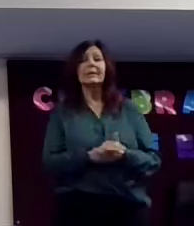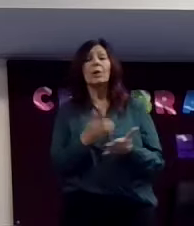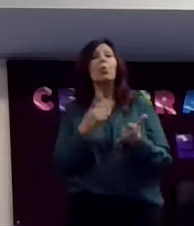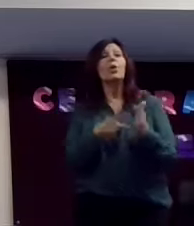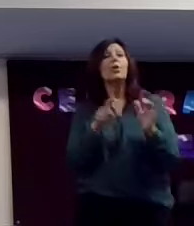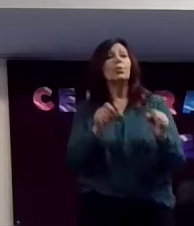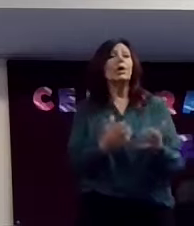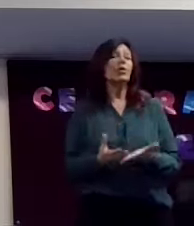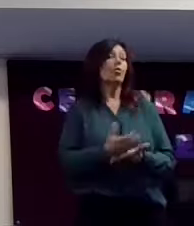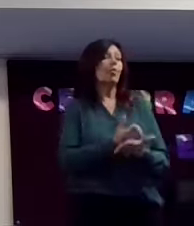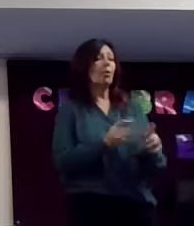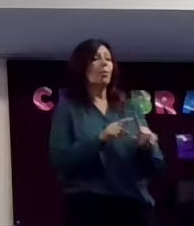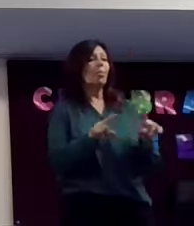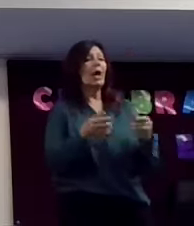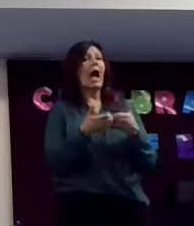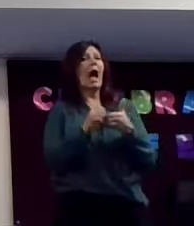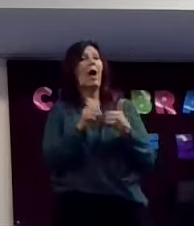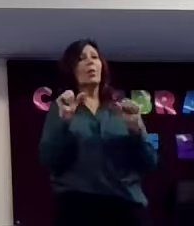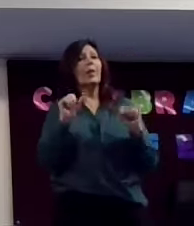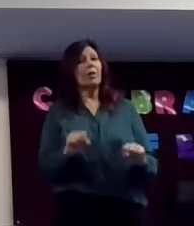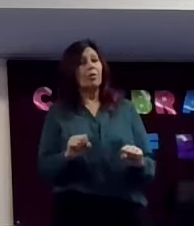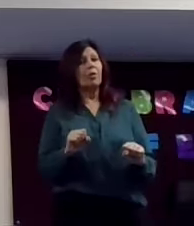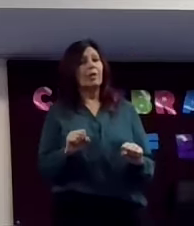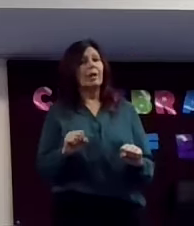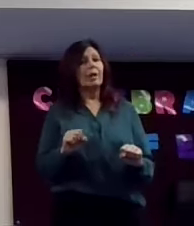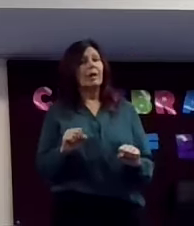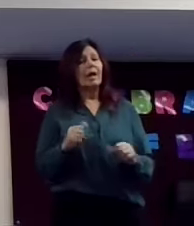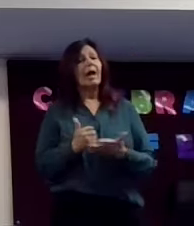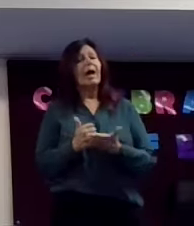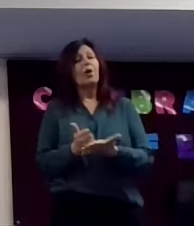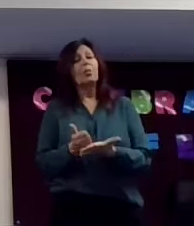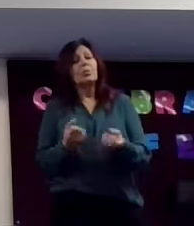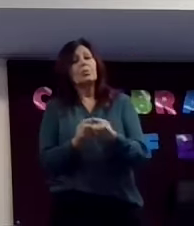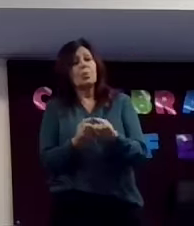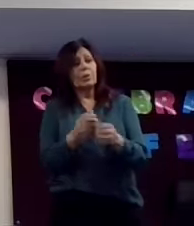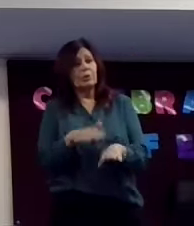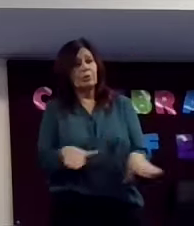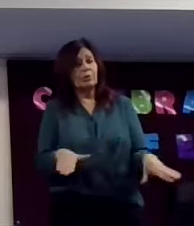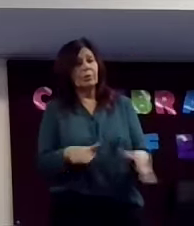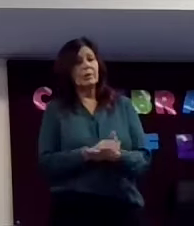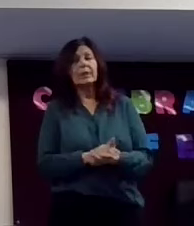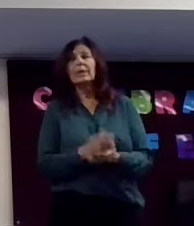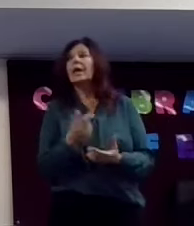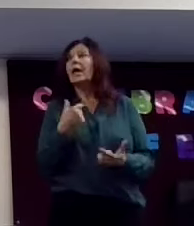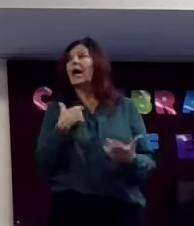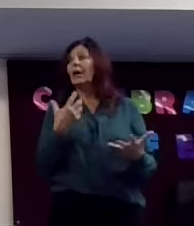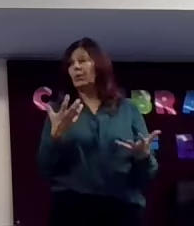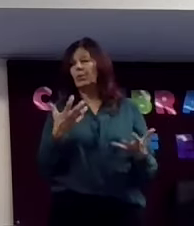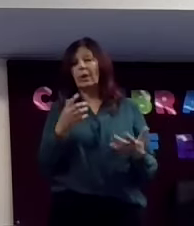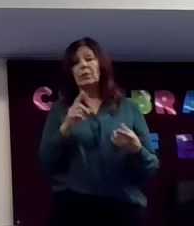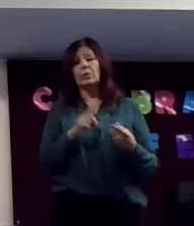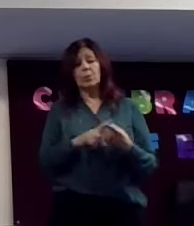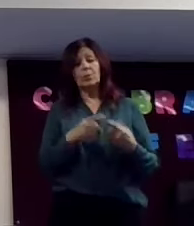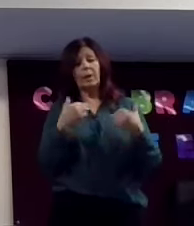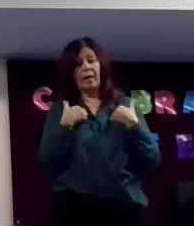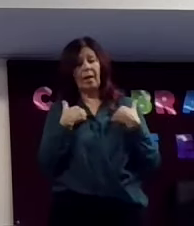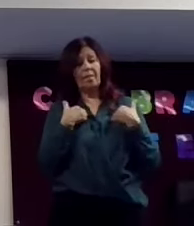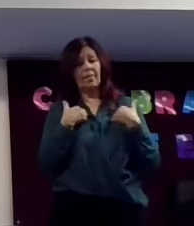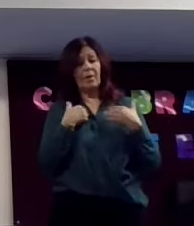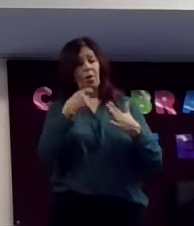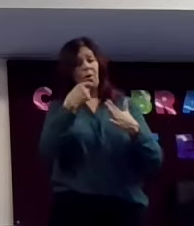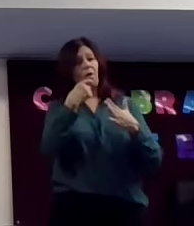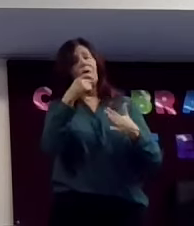could earn, but also how they could then help support their children. I would want to actually have a